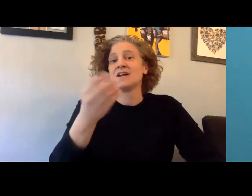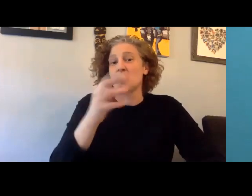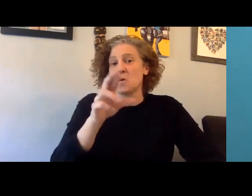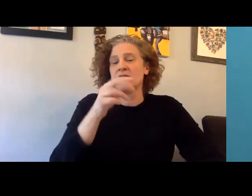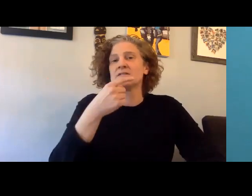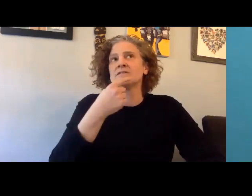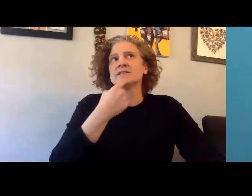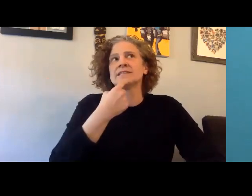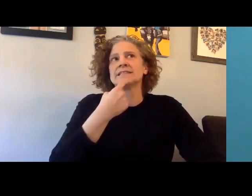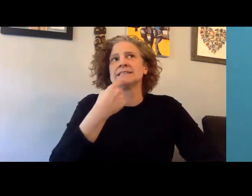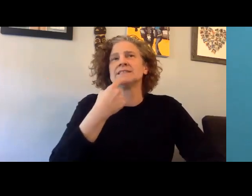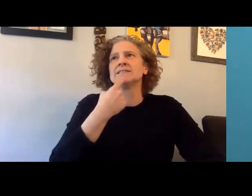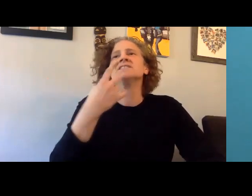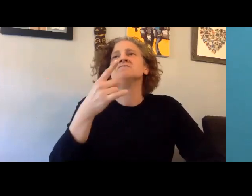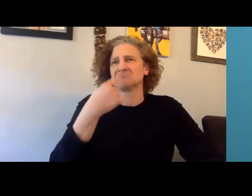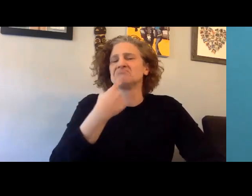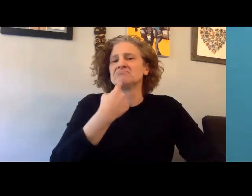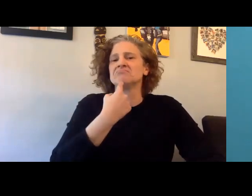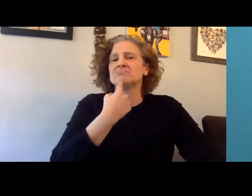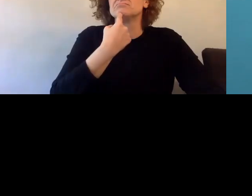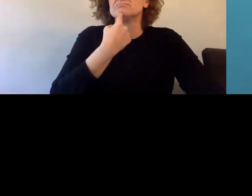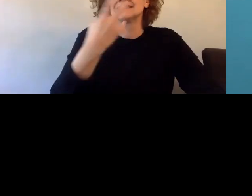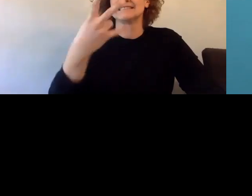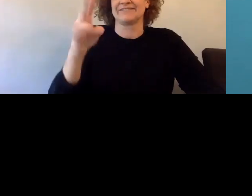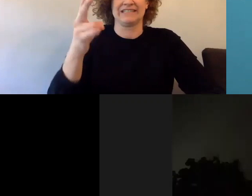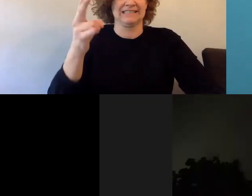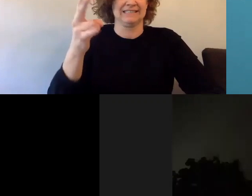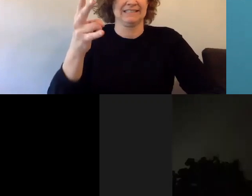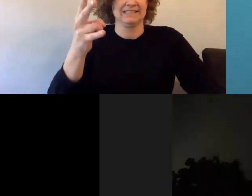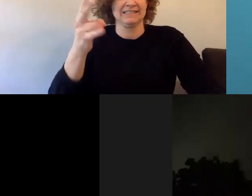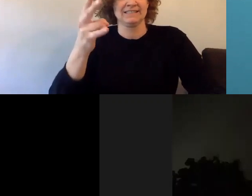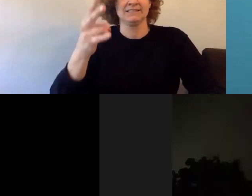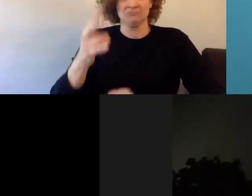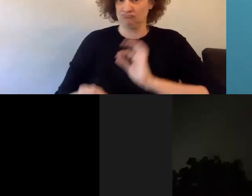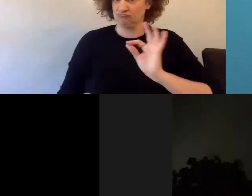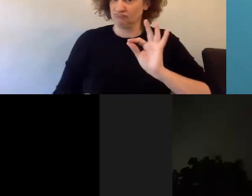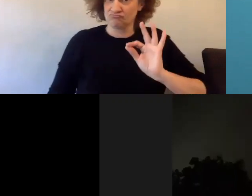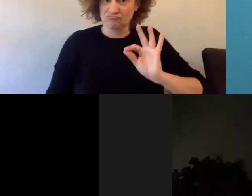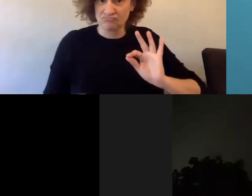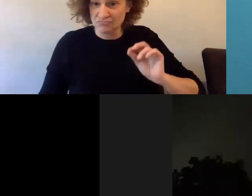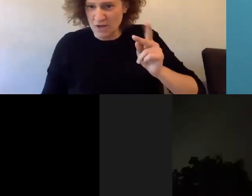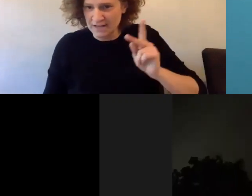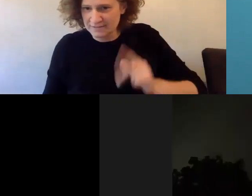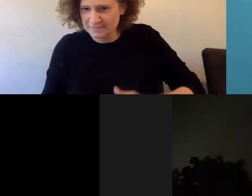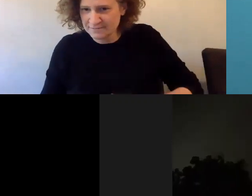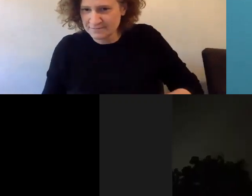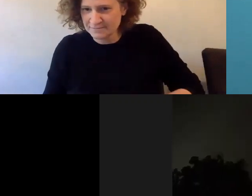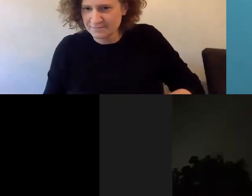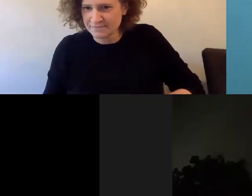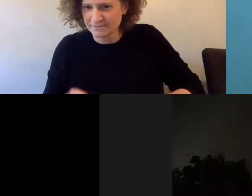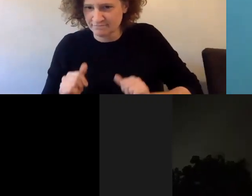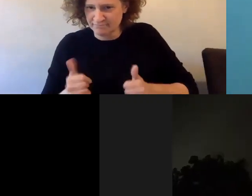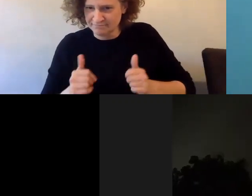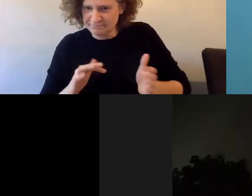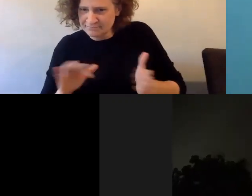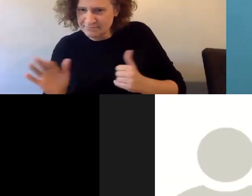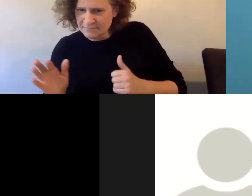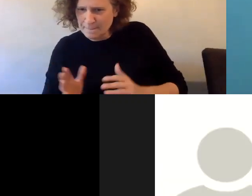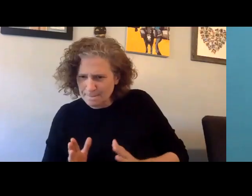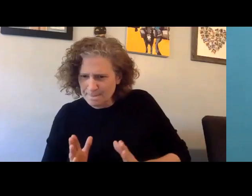17. Or I could say, yeah, I could touch my chin and say 17, okay? All